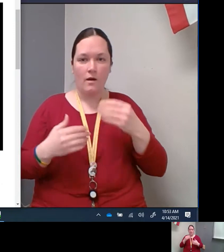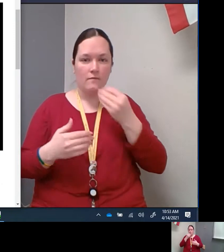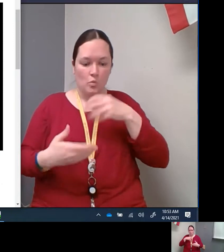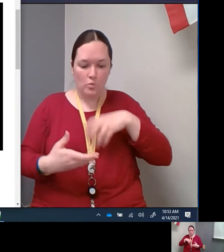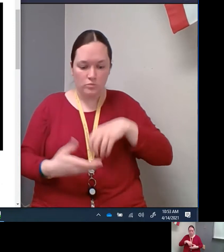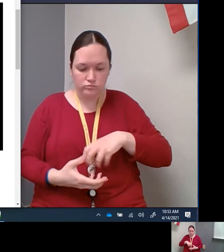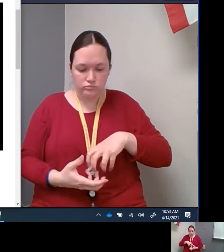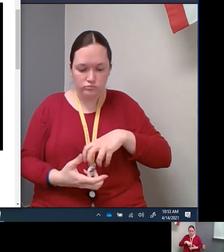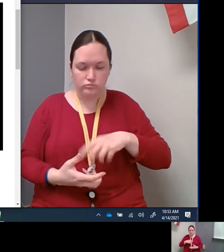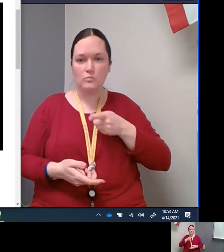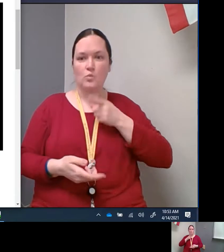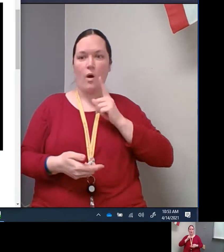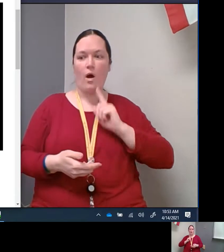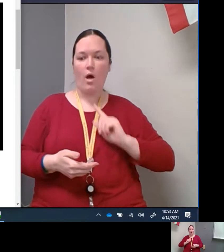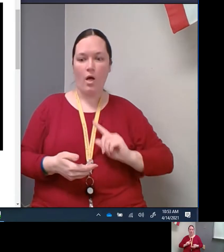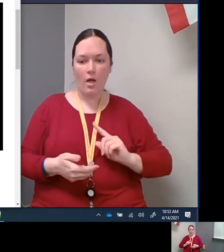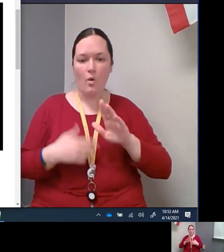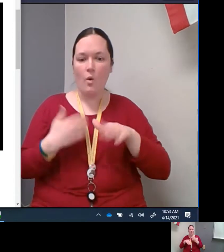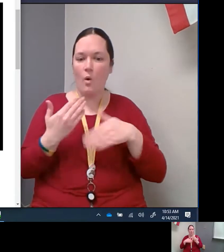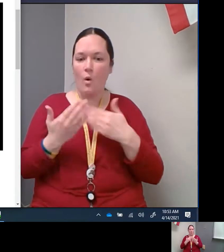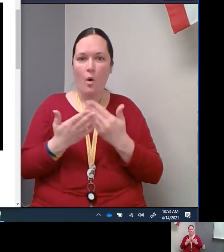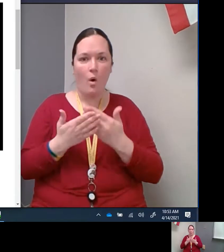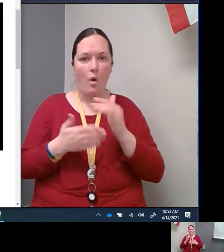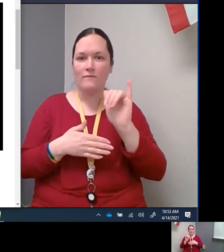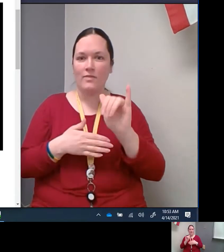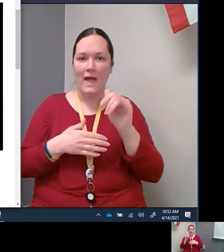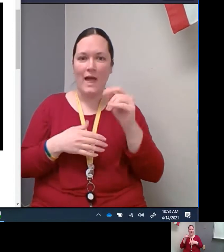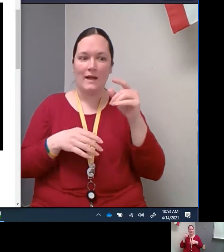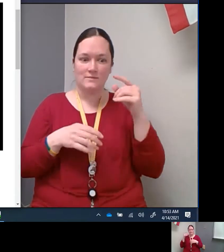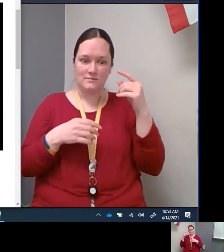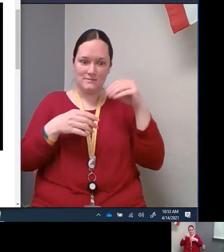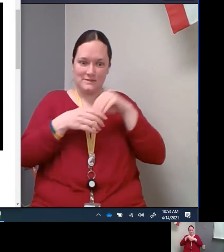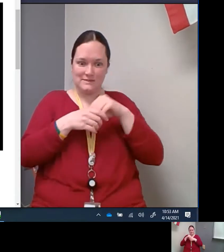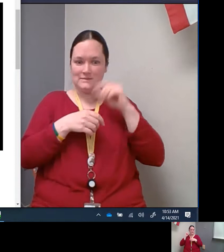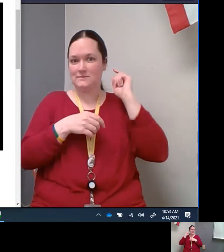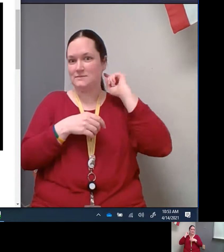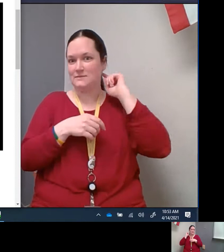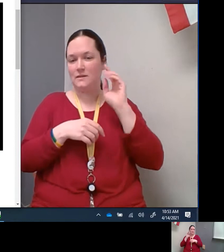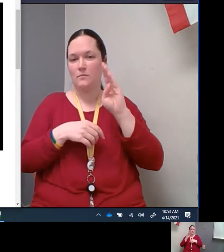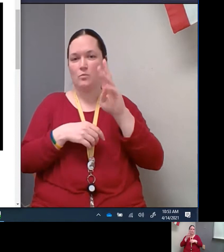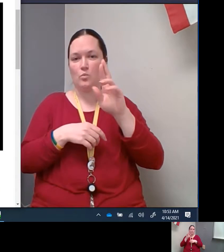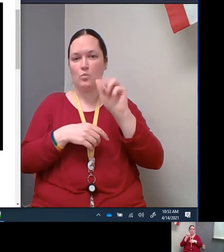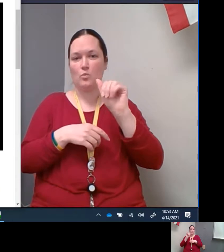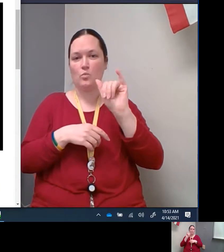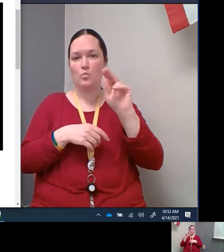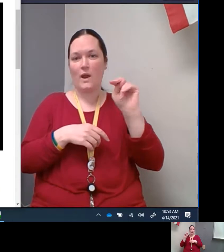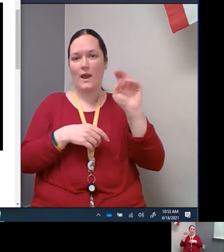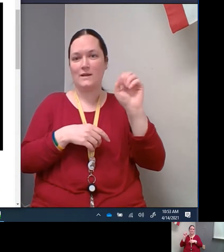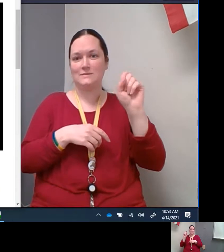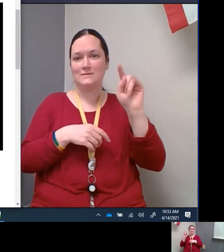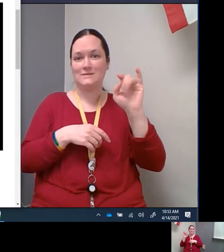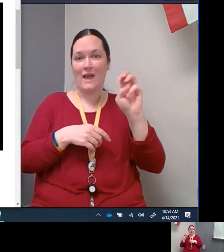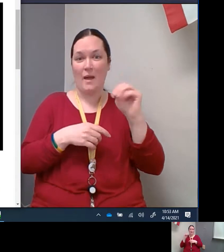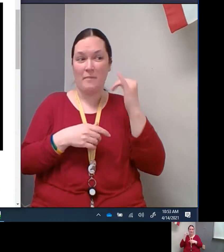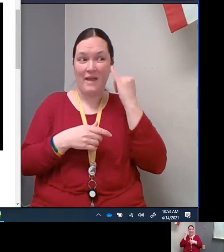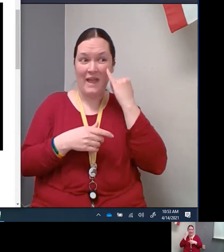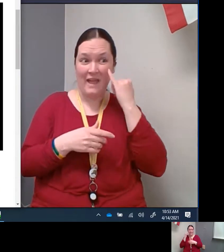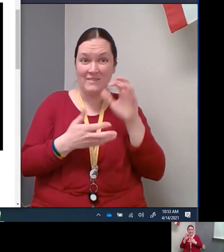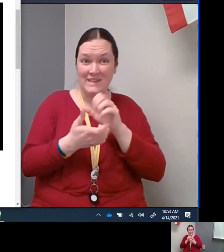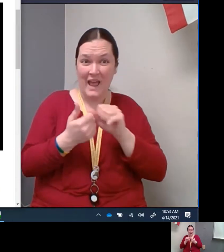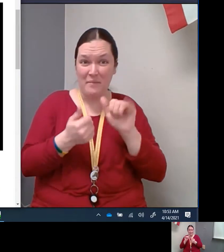digestion, swallowing. All of that is going to be controlled by the brain stem. If there's any damage to the brain stem, it's going to be catastrophic.